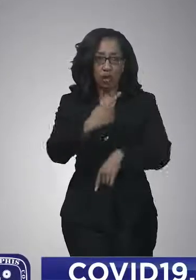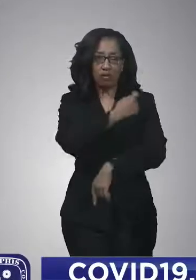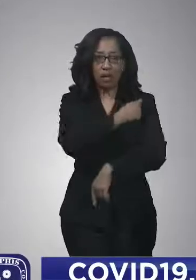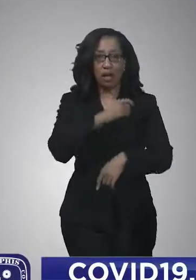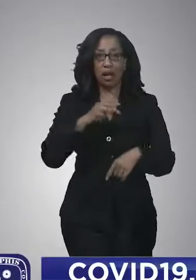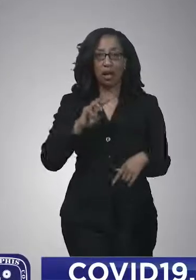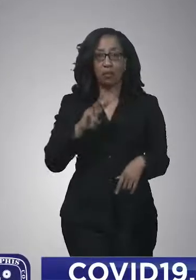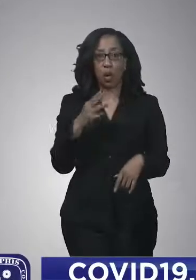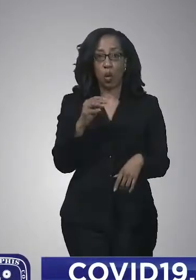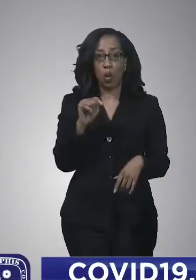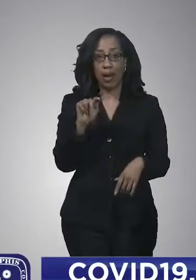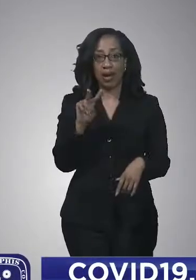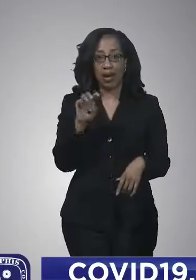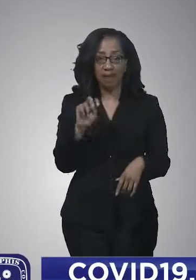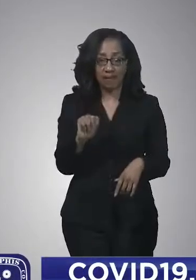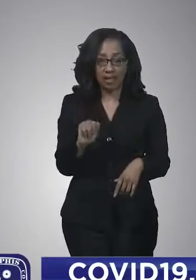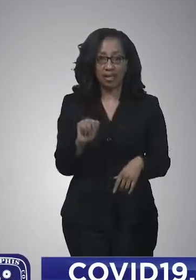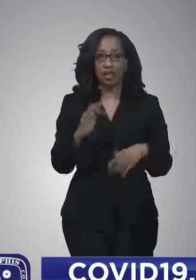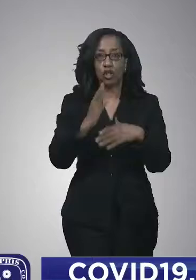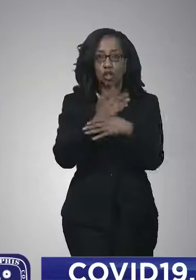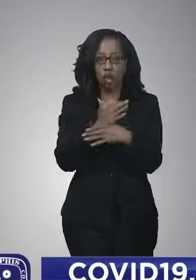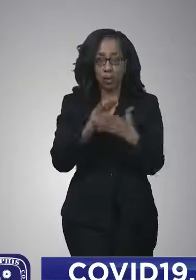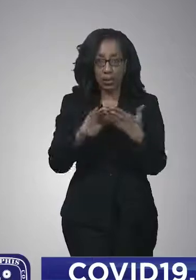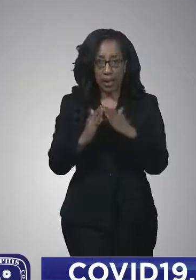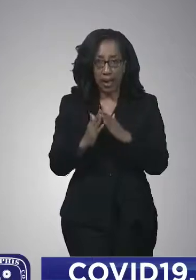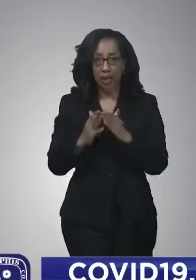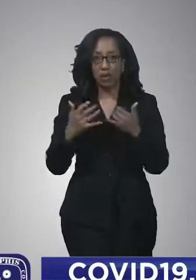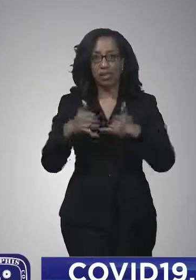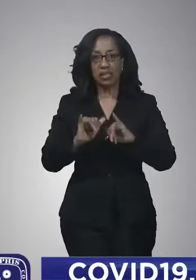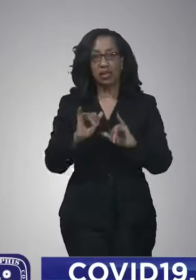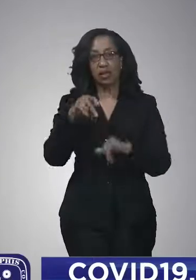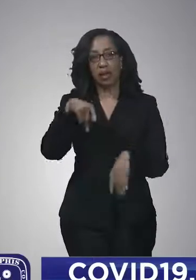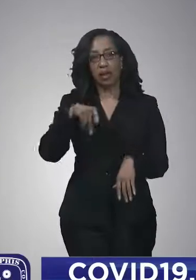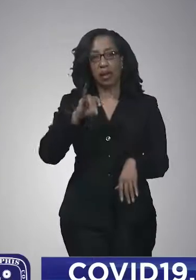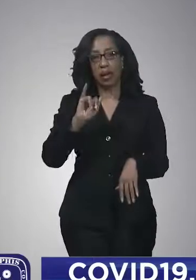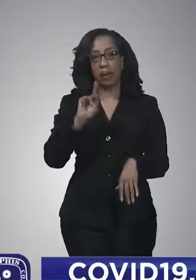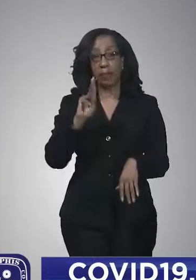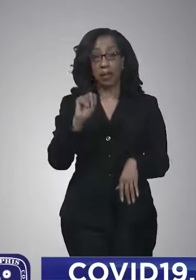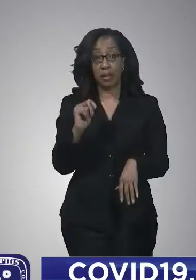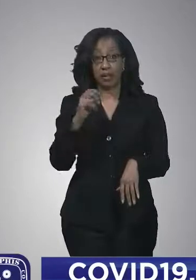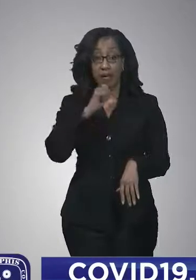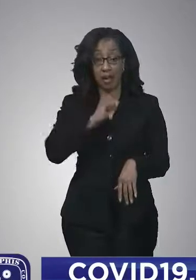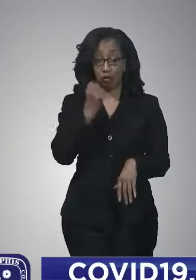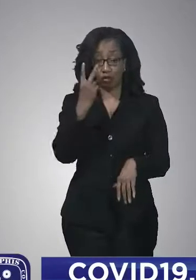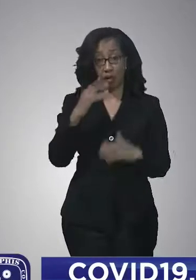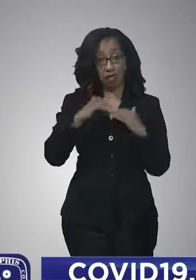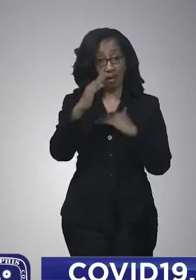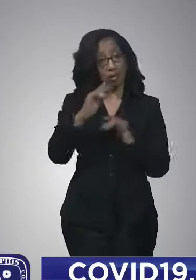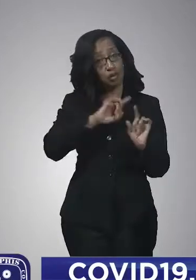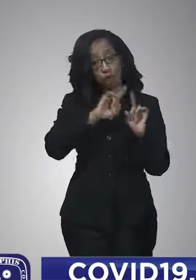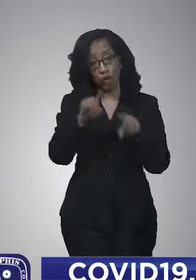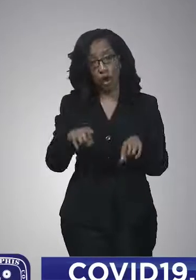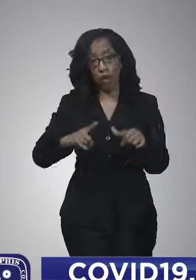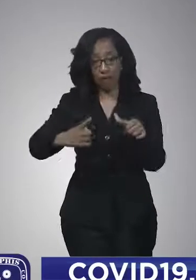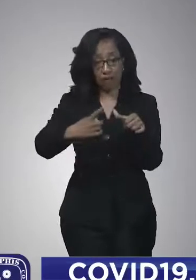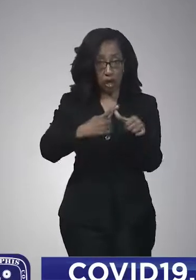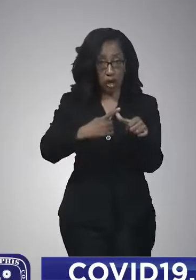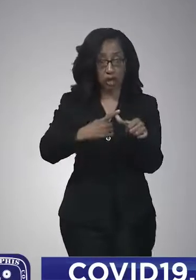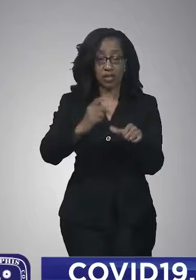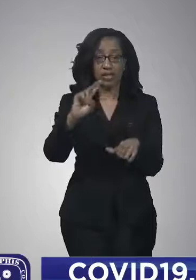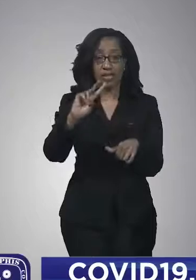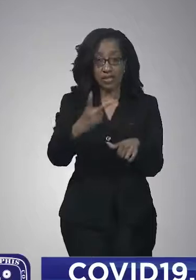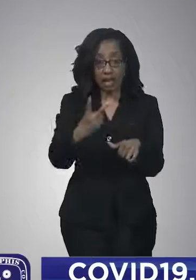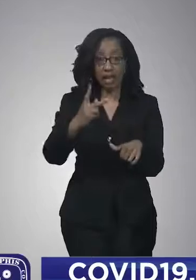in Germantown, there's still one at the Pipkin building. And anybody 12 and up can go and get their first,